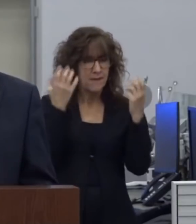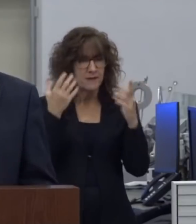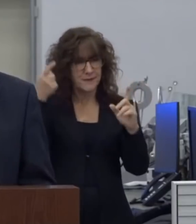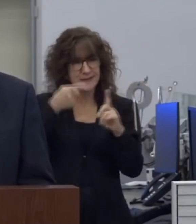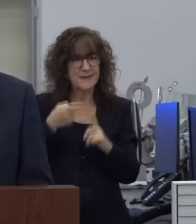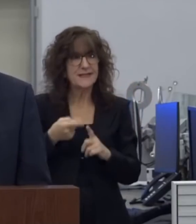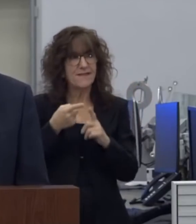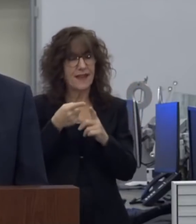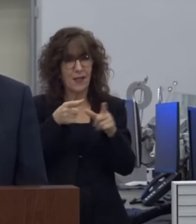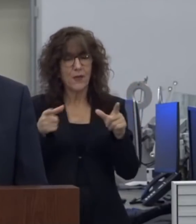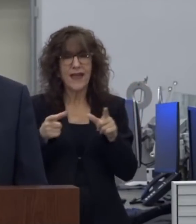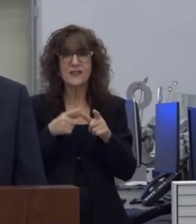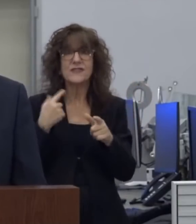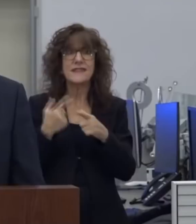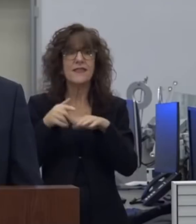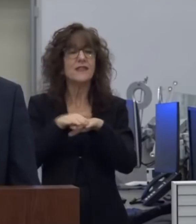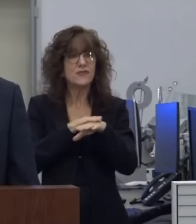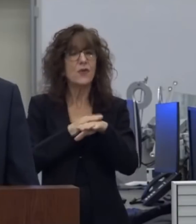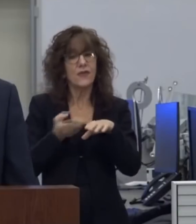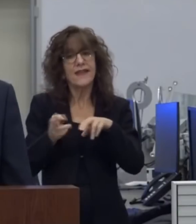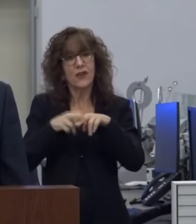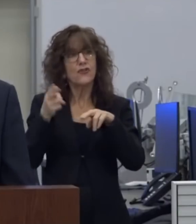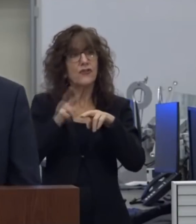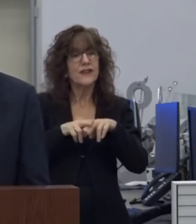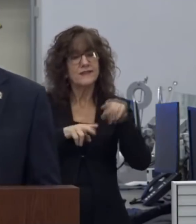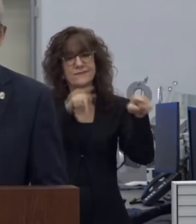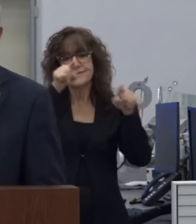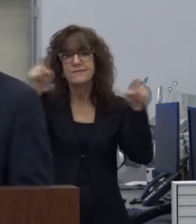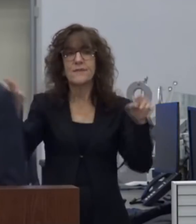specific locations, and then it'll gradually increase as you'll see.